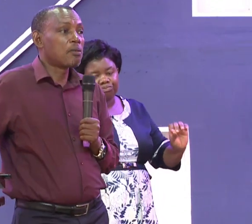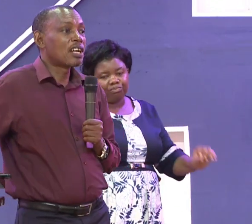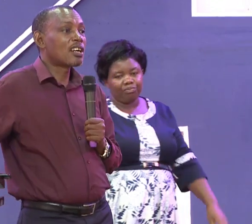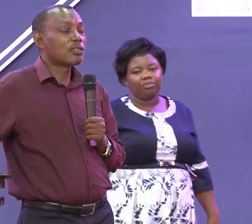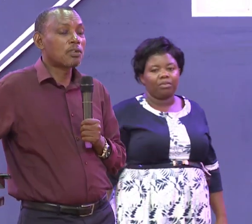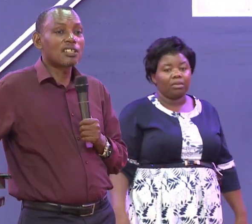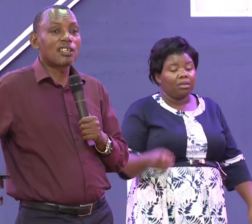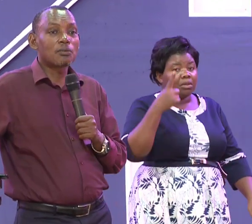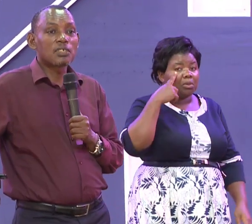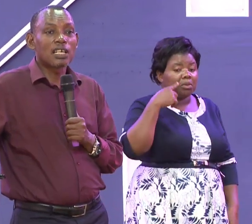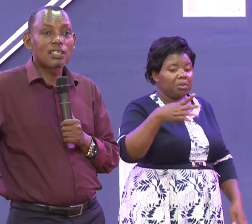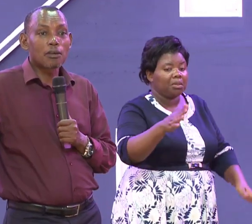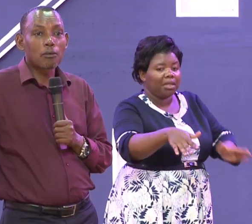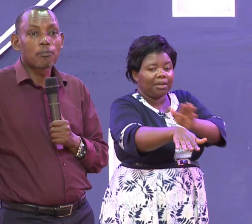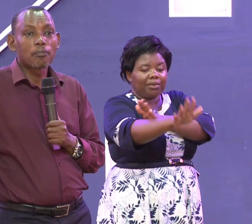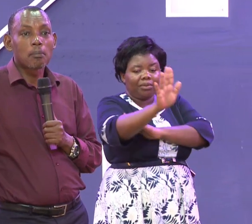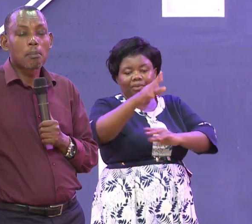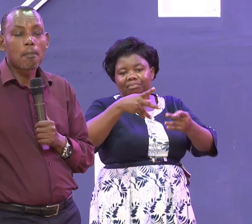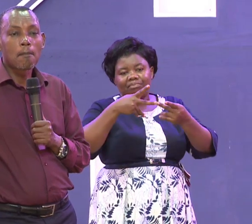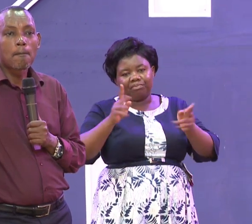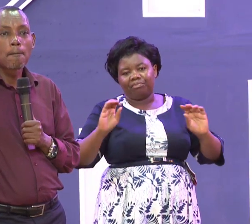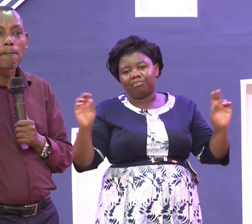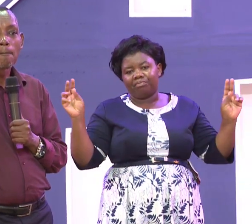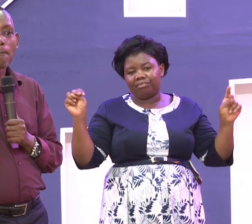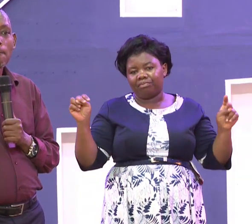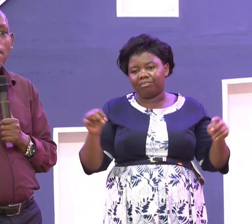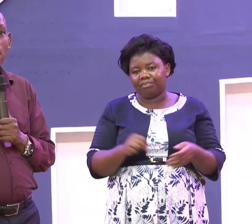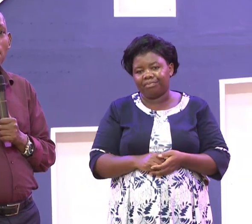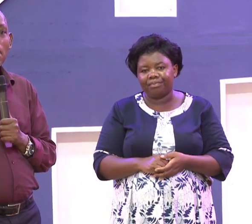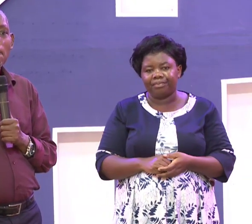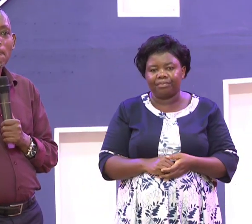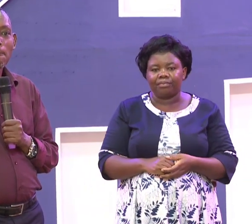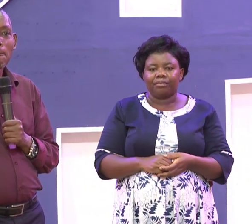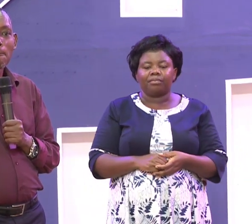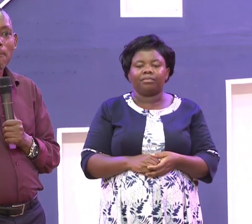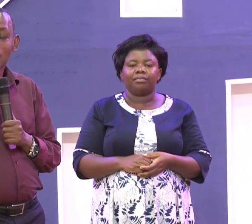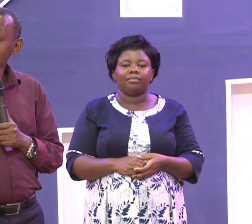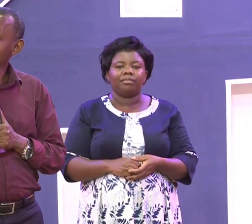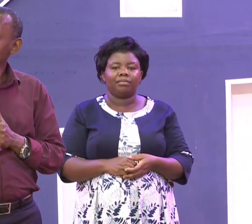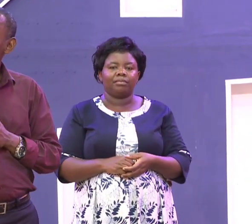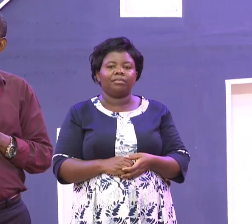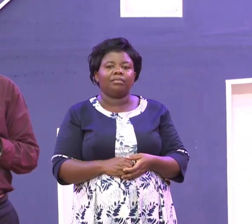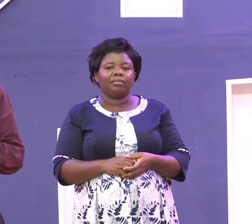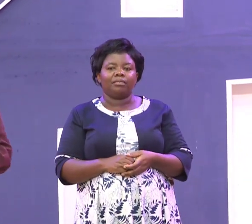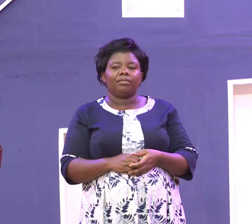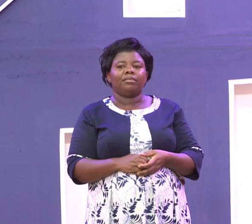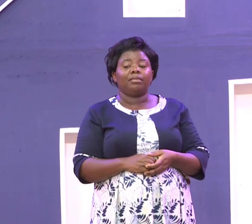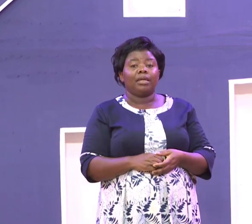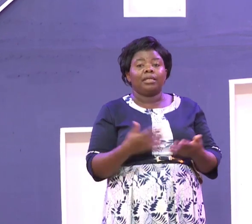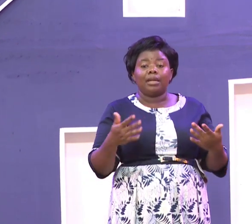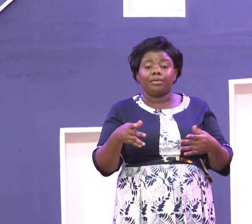contented. You see like as if God has not done anything in